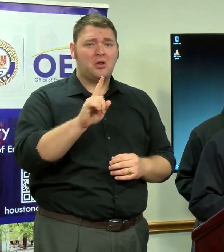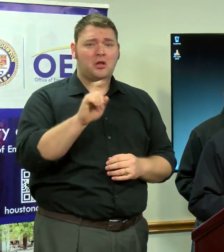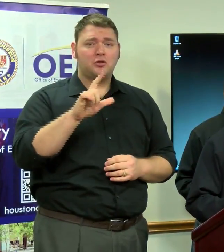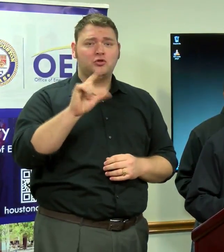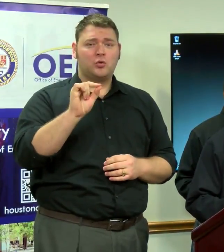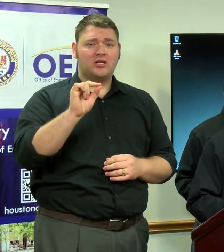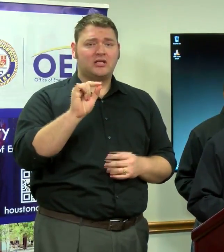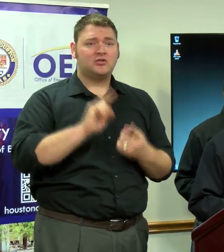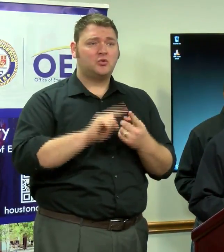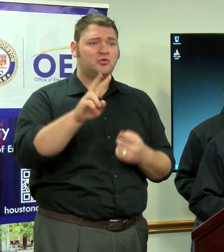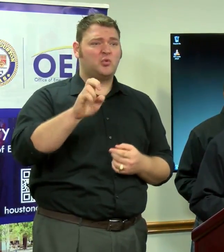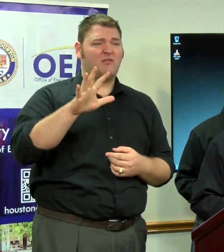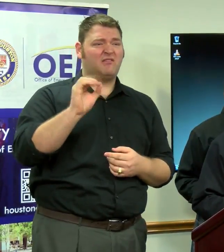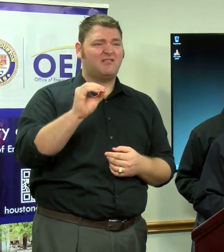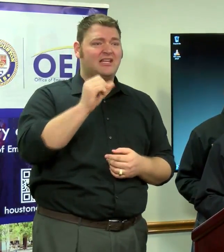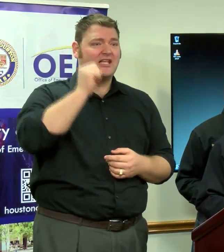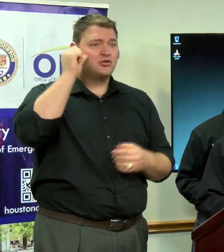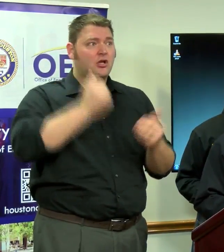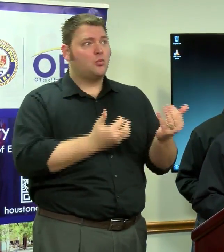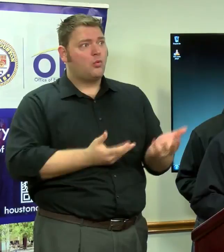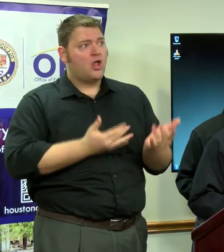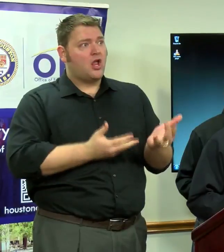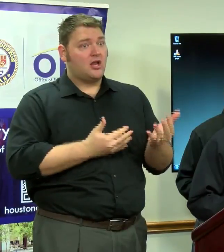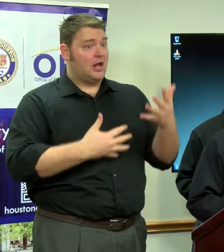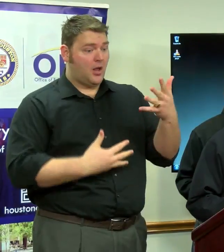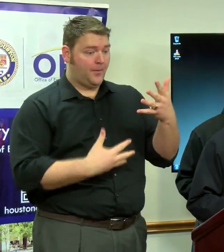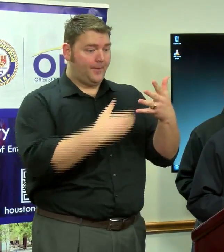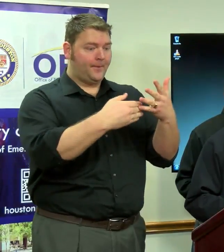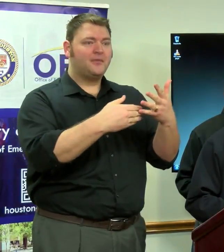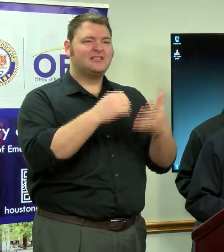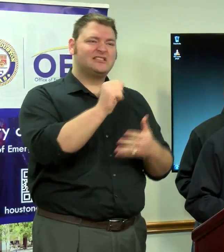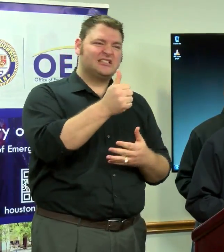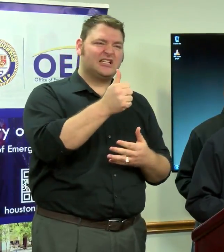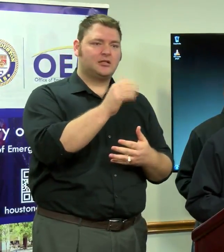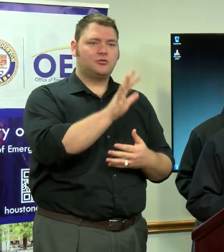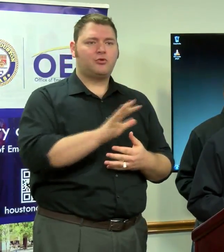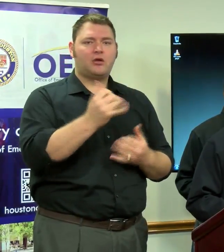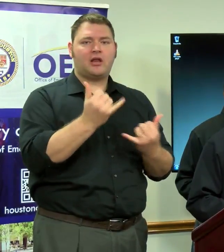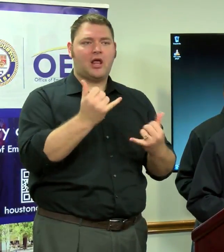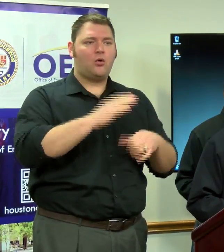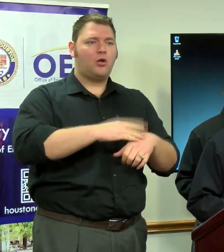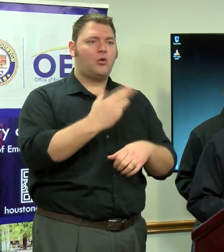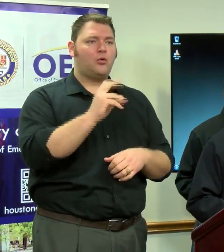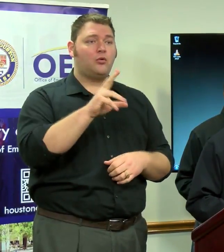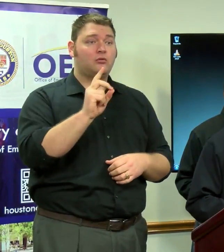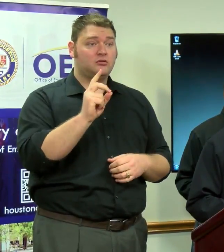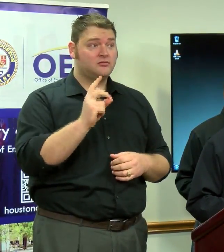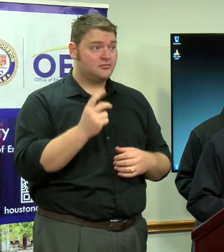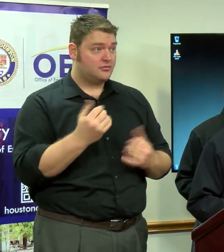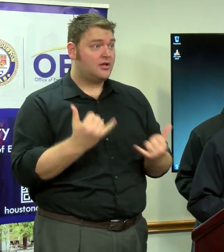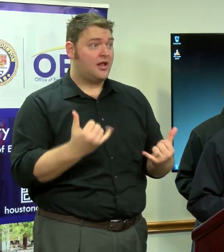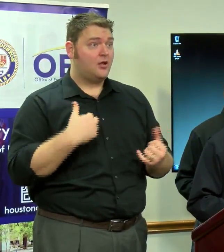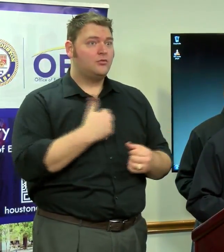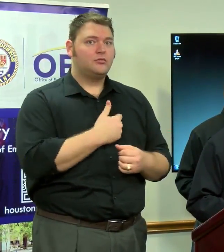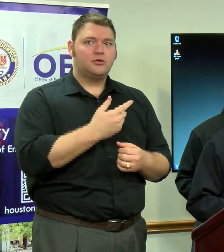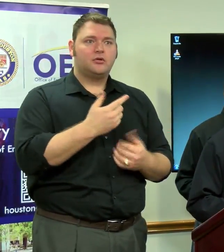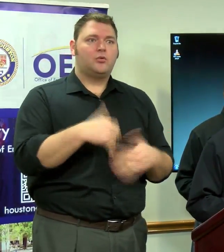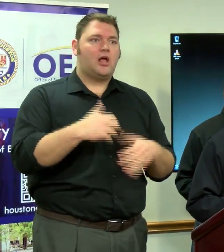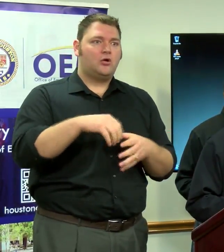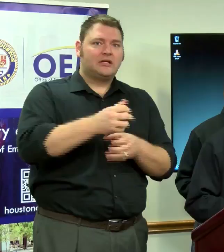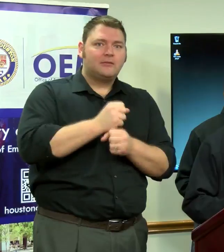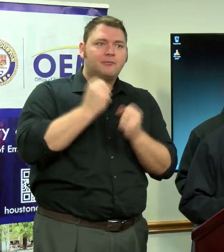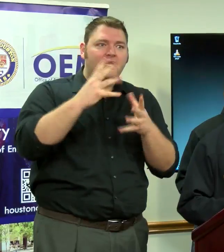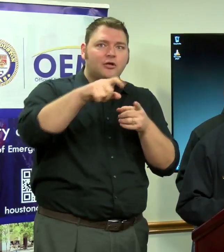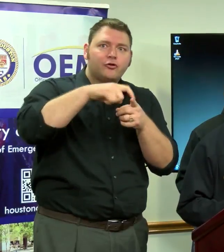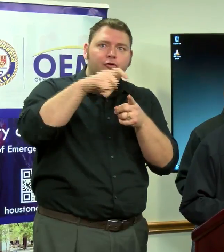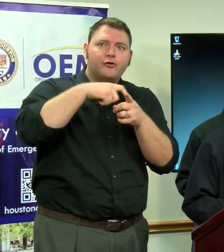250, down to about 10 to 15 on queue today. So yes, we are receiving a tremendous amount of calls. It's an extreme emergency for everyone,